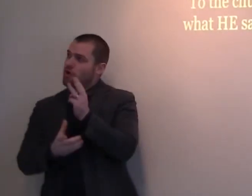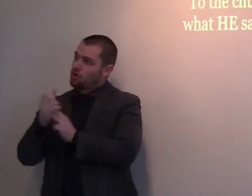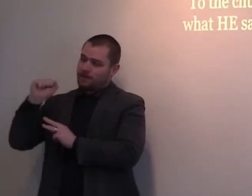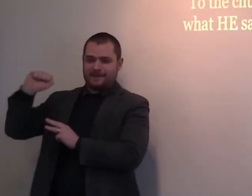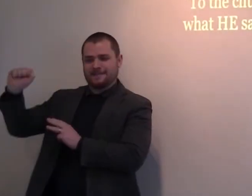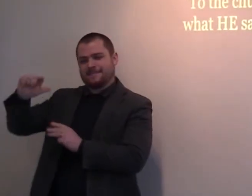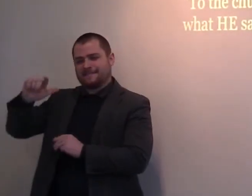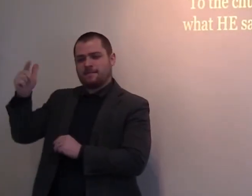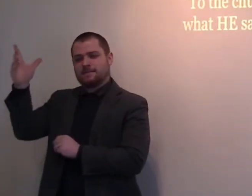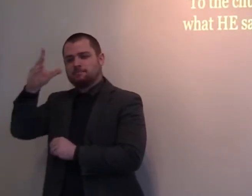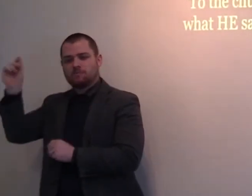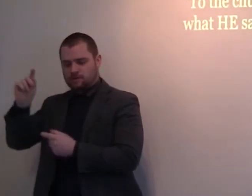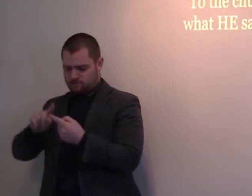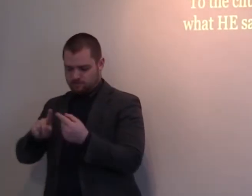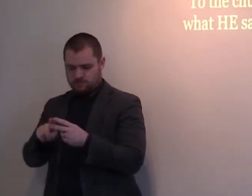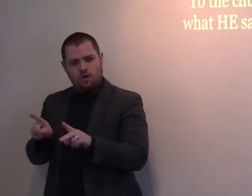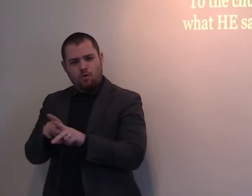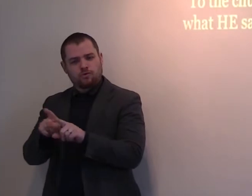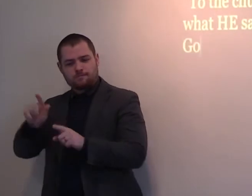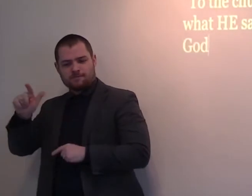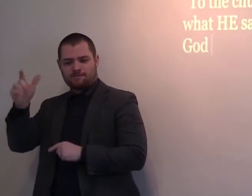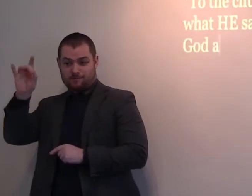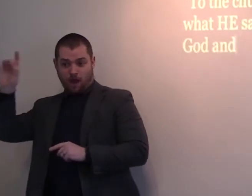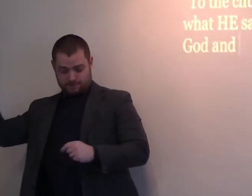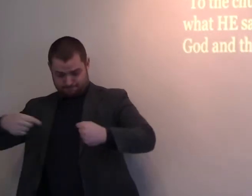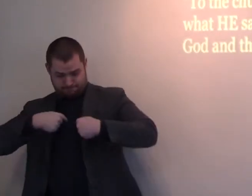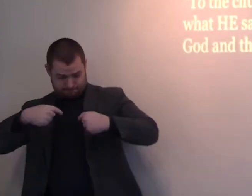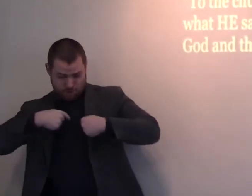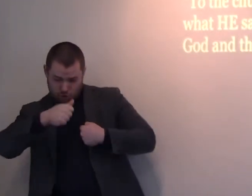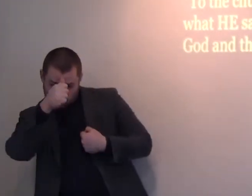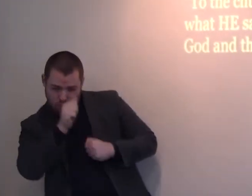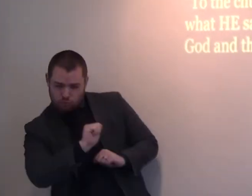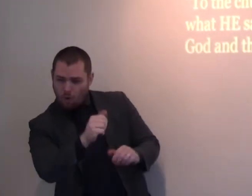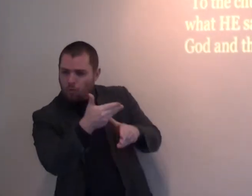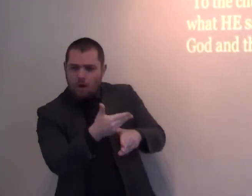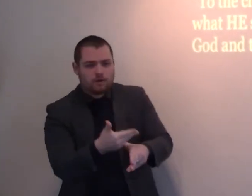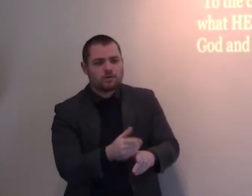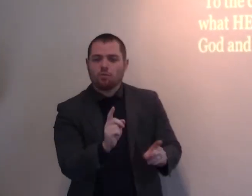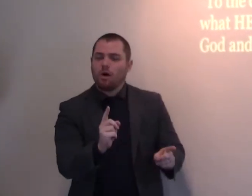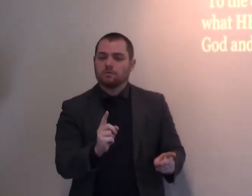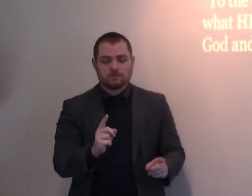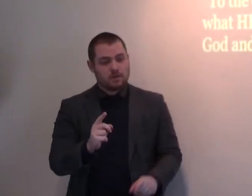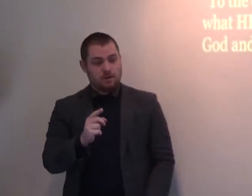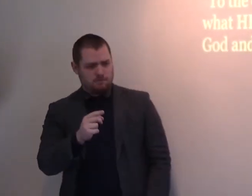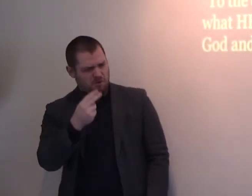thy works, that thou hast a name, that thou livest and art